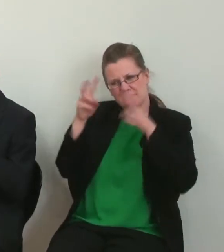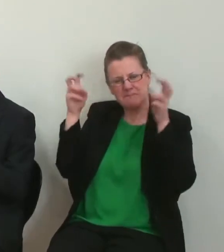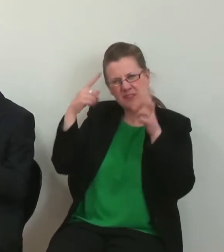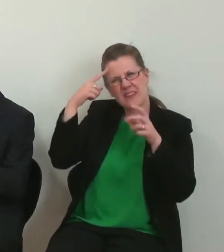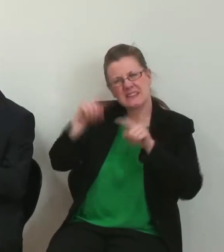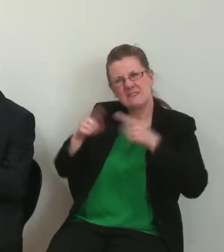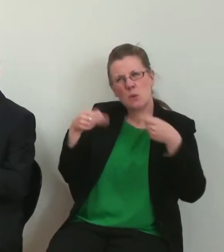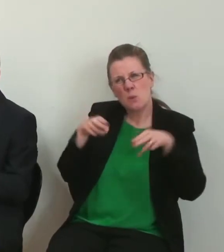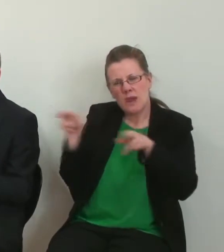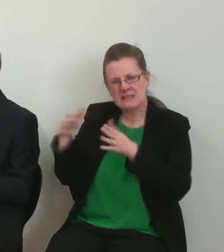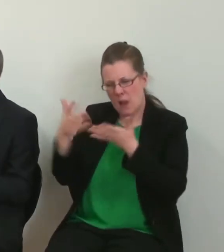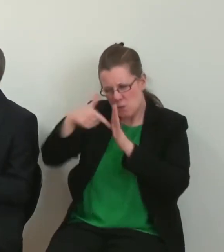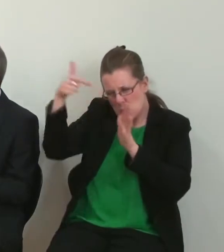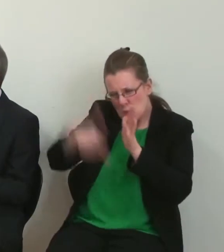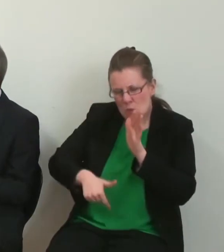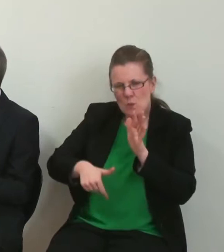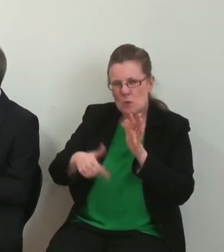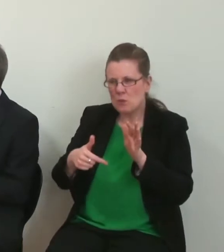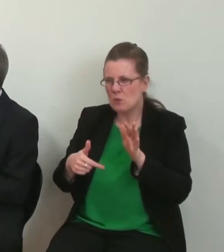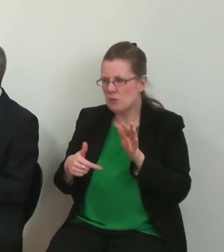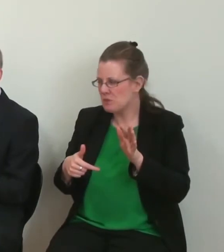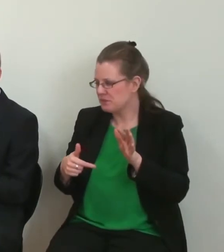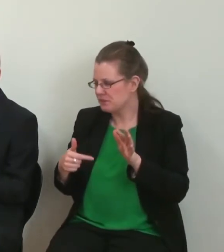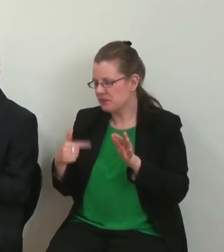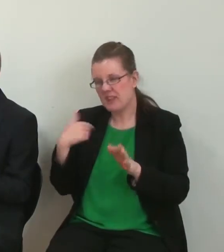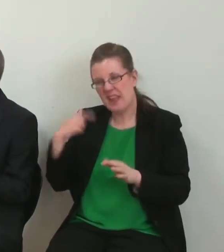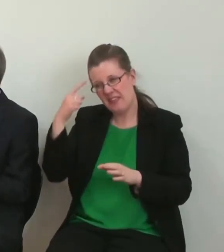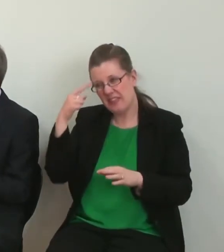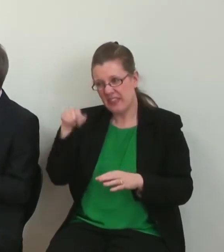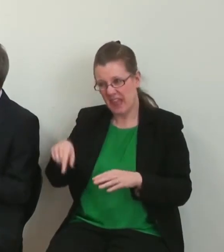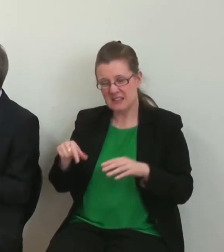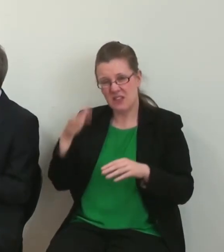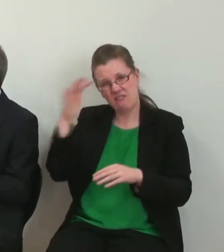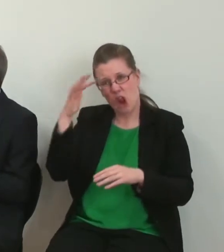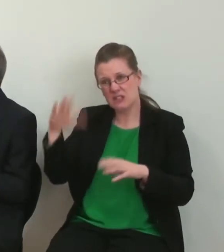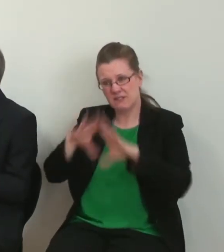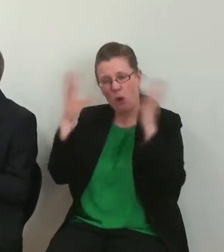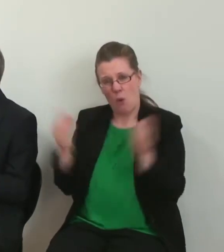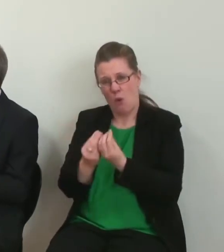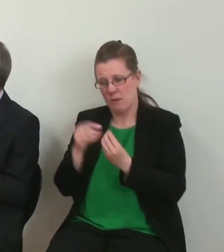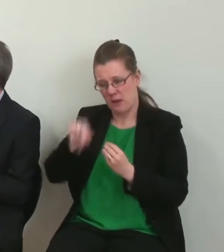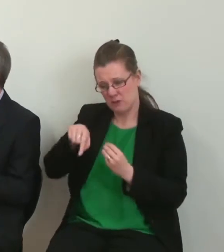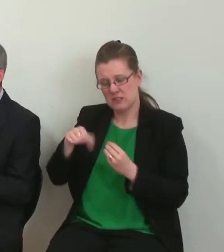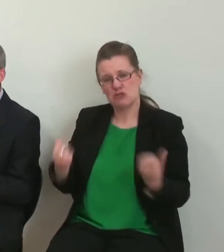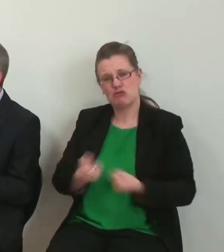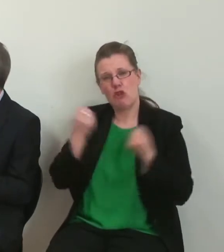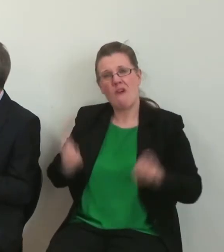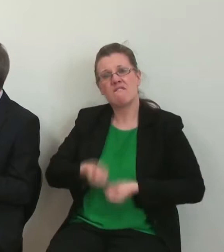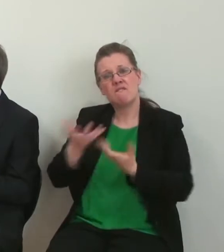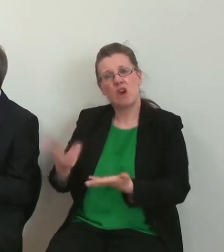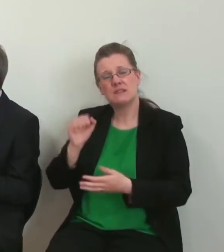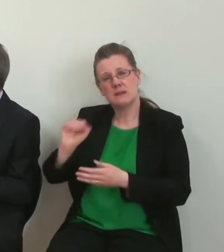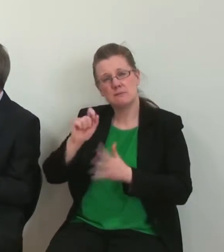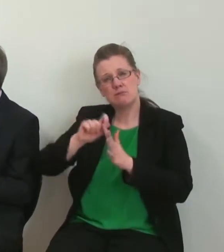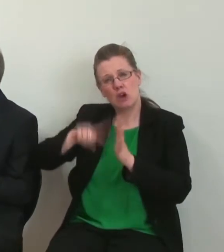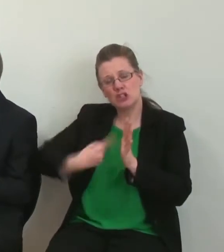get really deep into this, which has been a philosophy, I think, behind the whole Strong Voices project over the past 2 years that you've